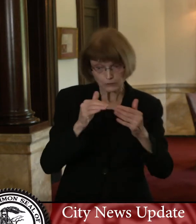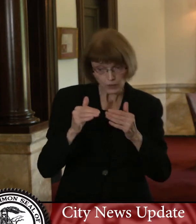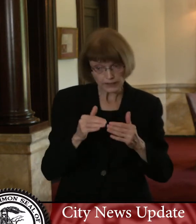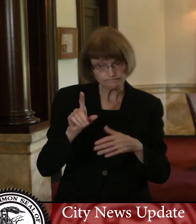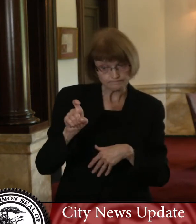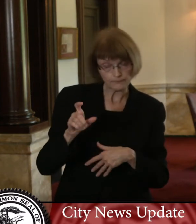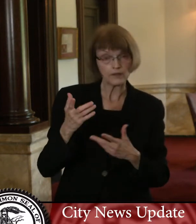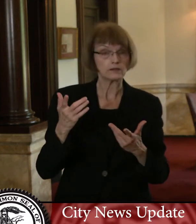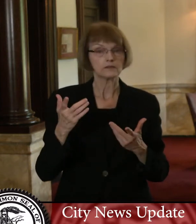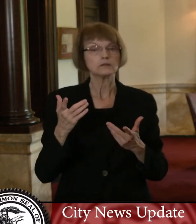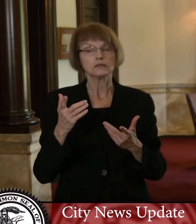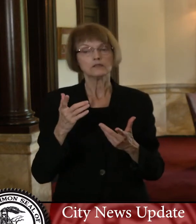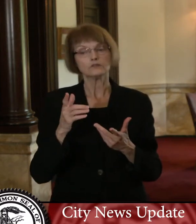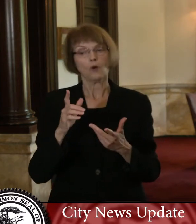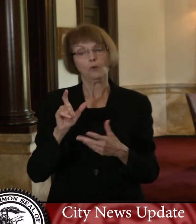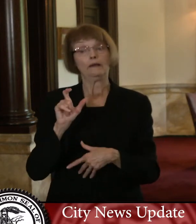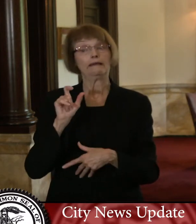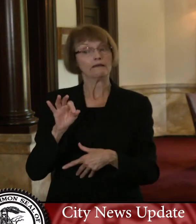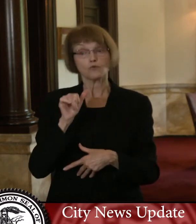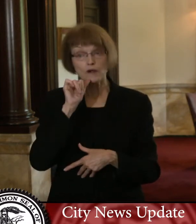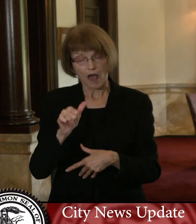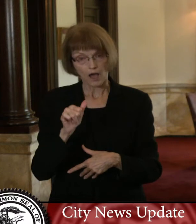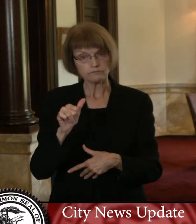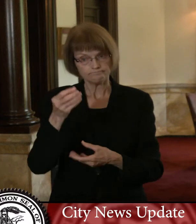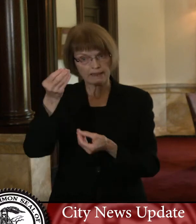please let us know, hold us accountable.